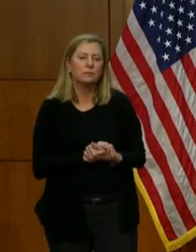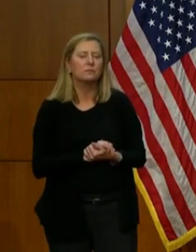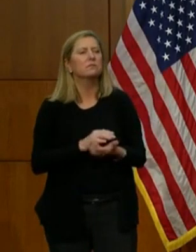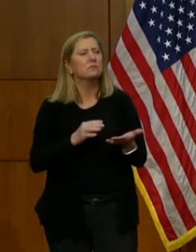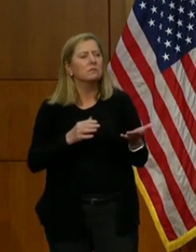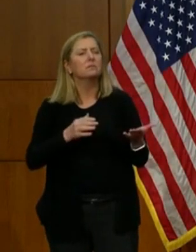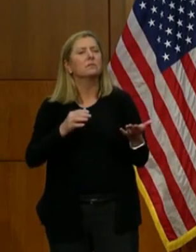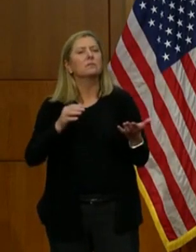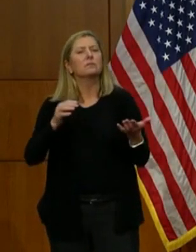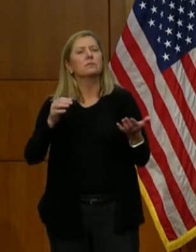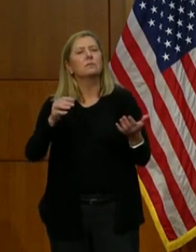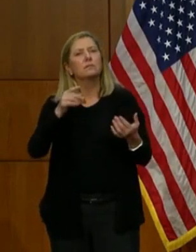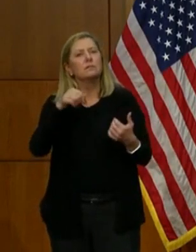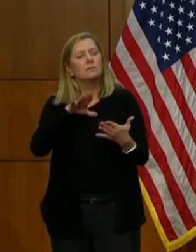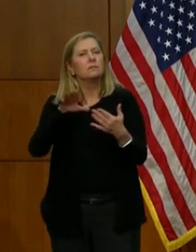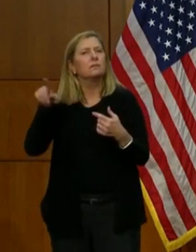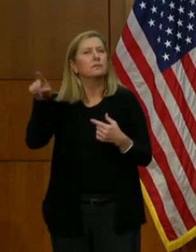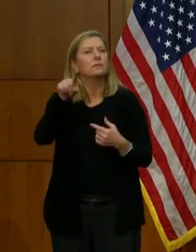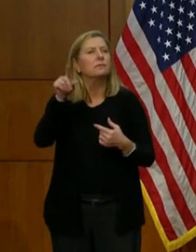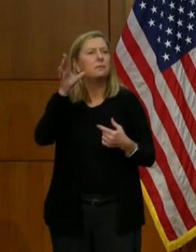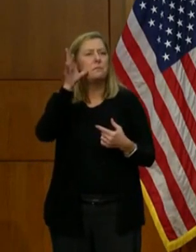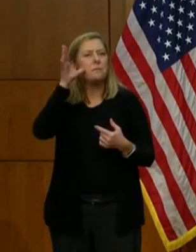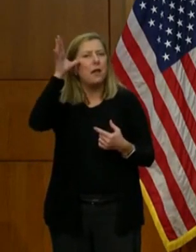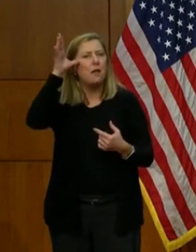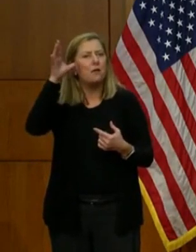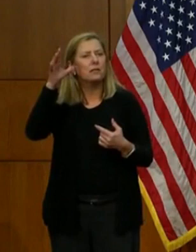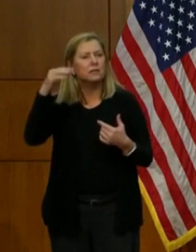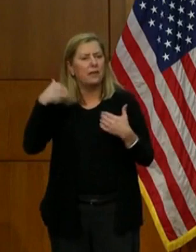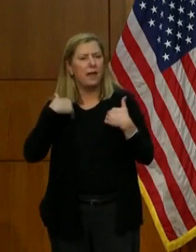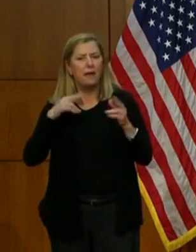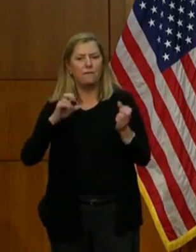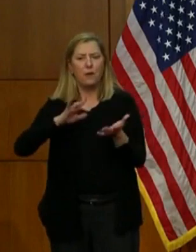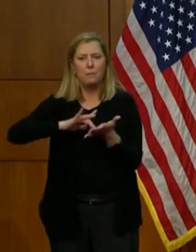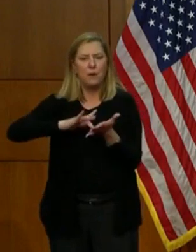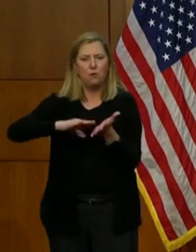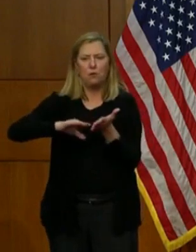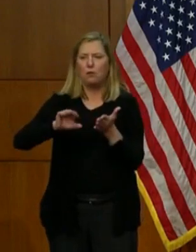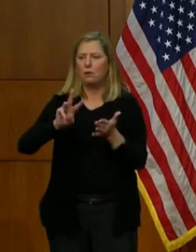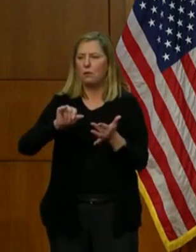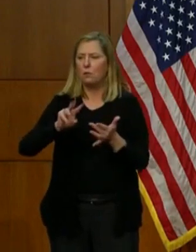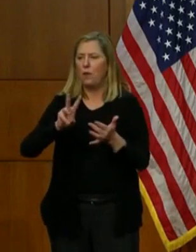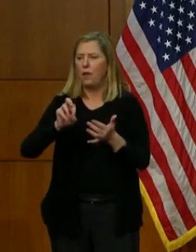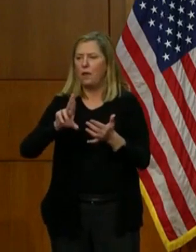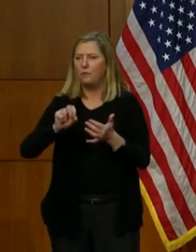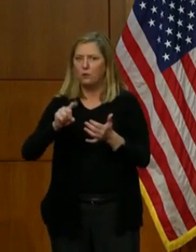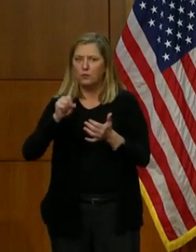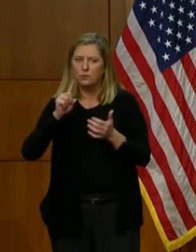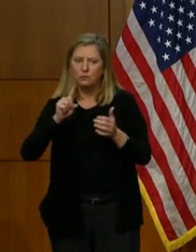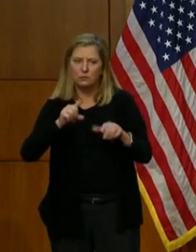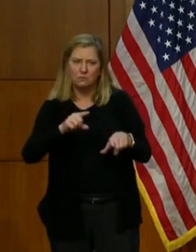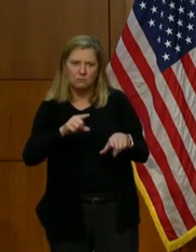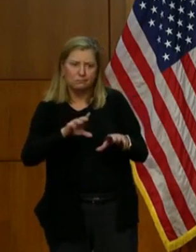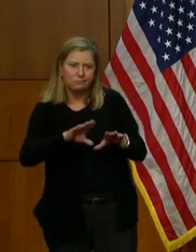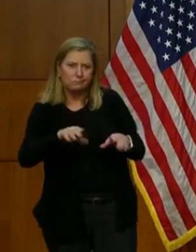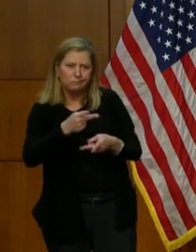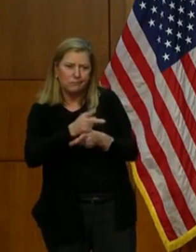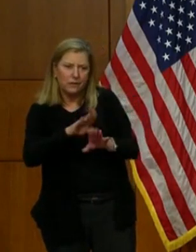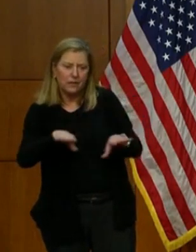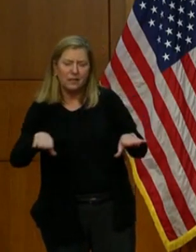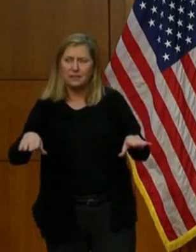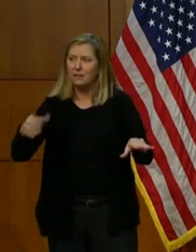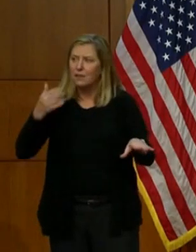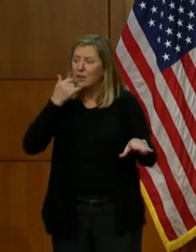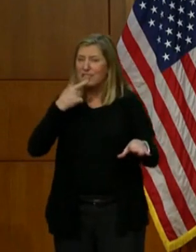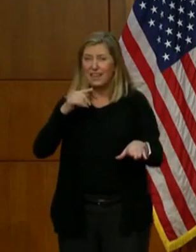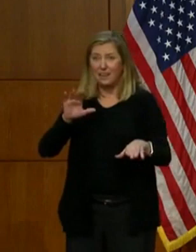medical waivers? They're caring for their challenged young people, if you will, and they're calling saying that their funds may run out on March the